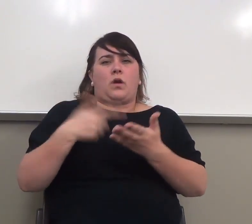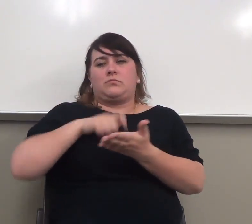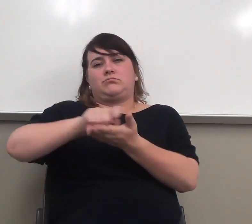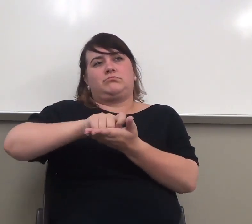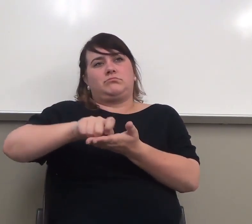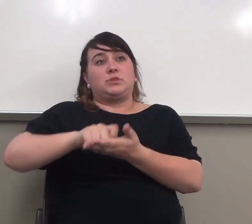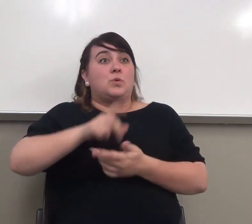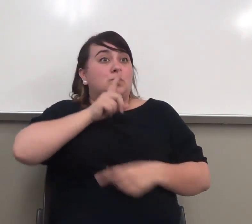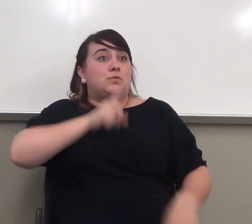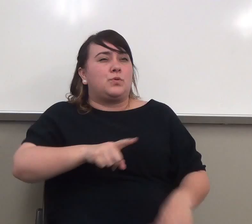writing.